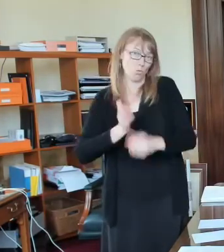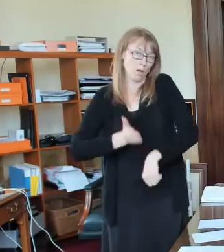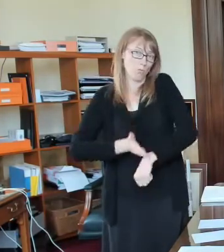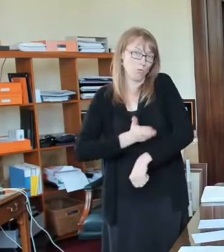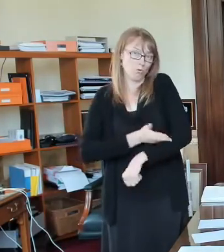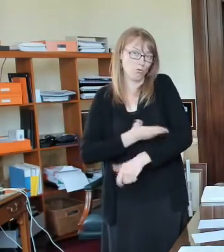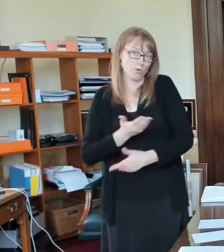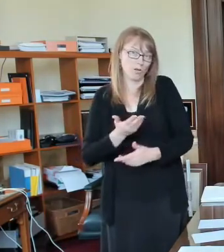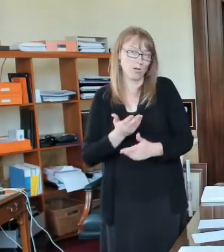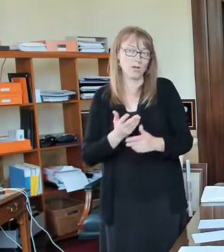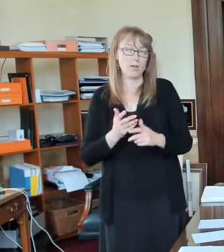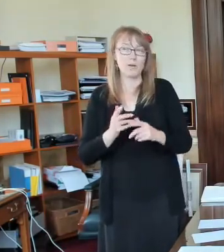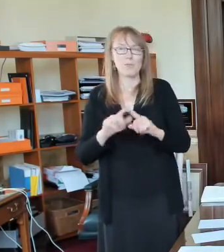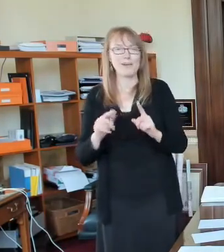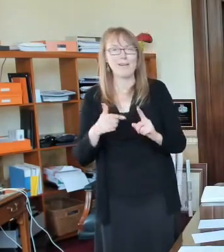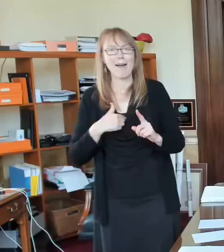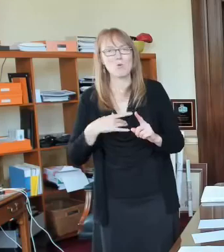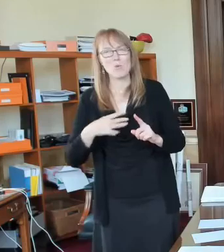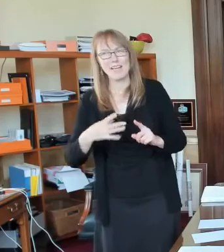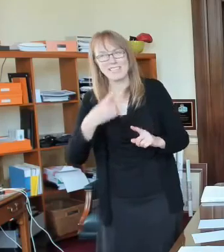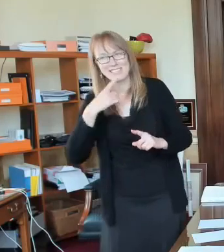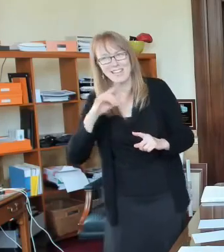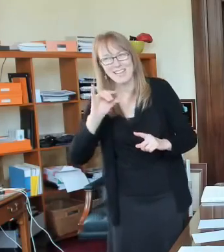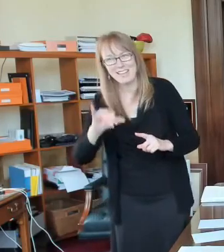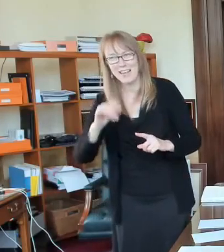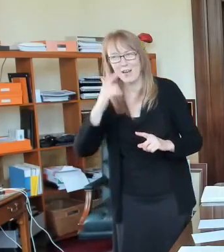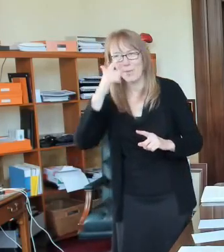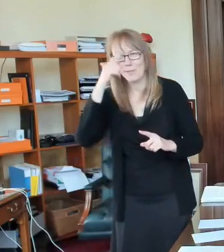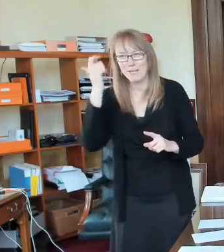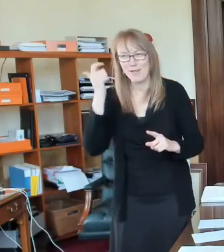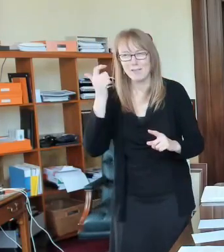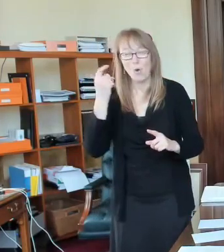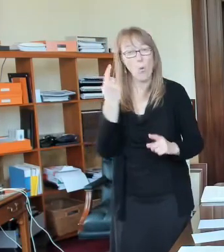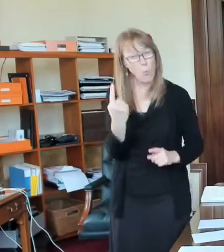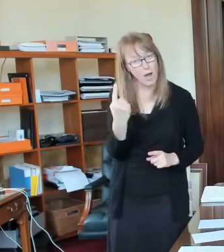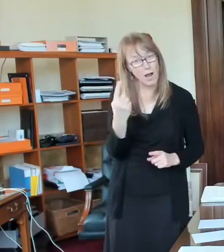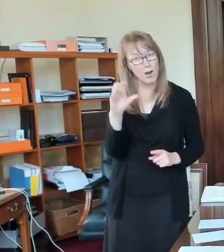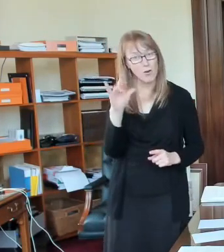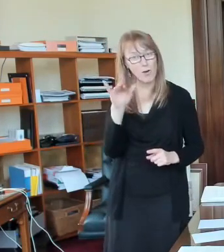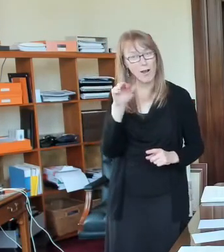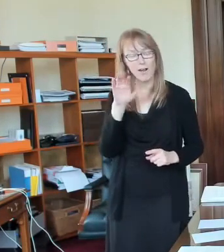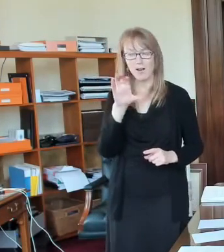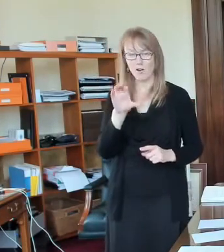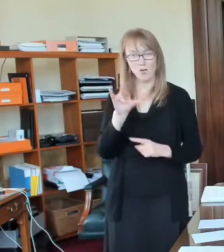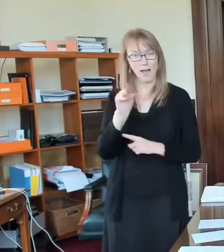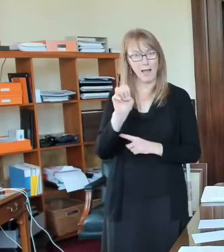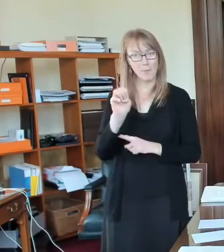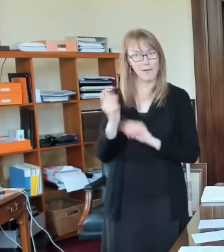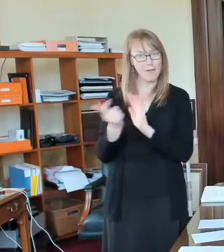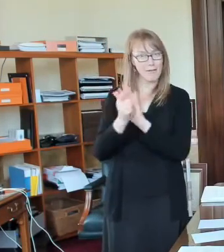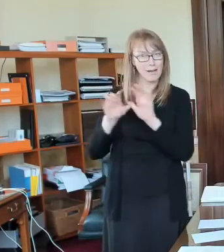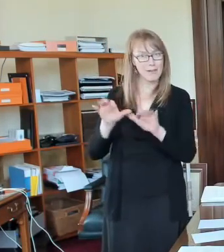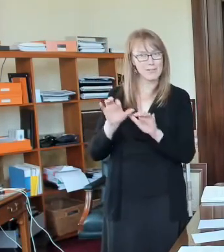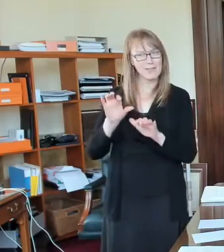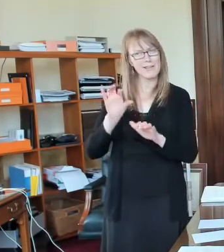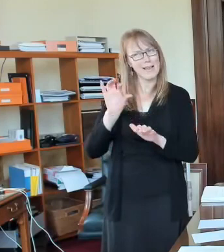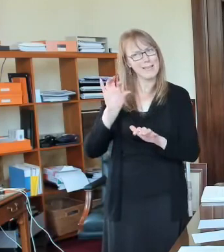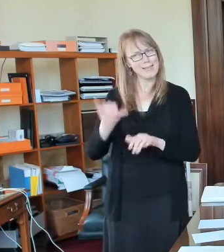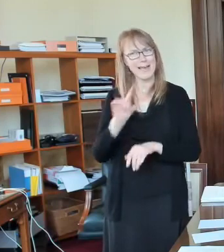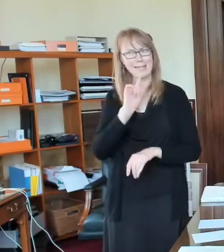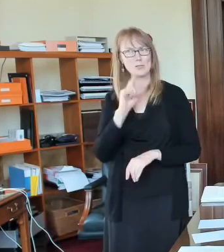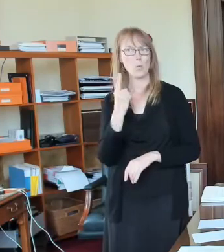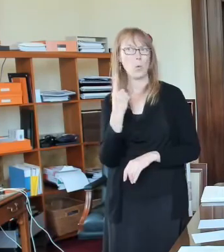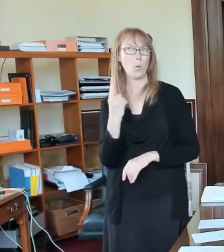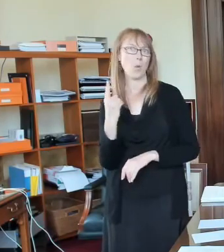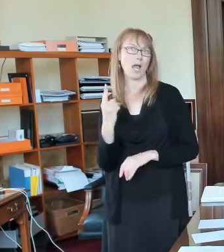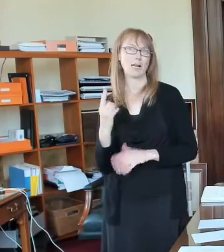one crime is one crime too many. So Metro works on that constantly. They work with our police department as well, and they